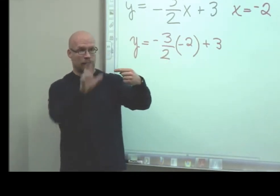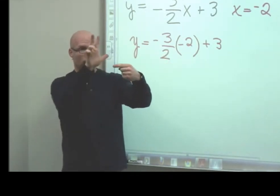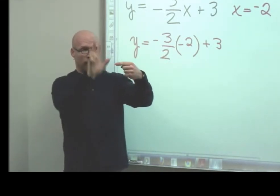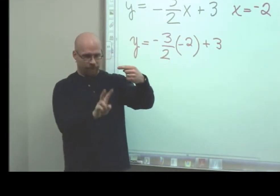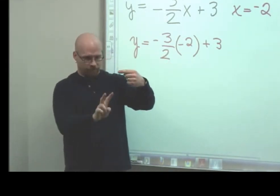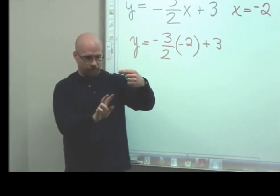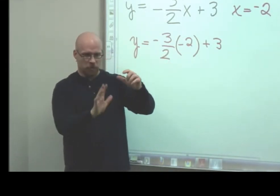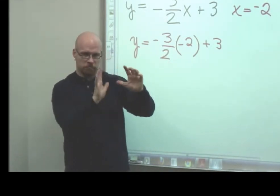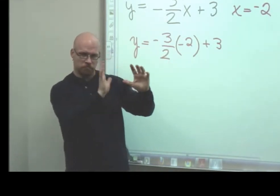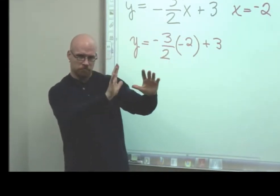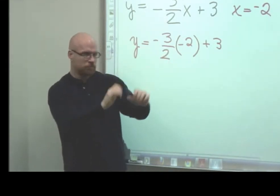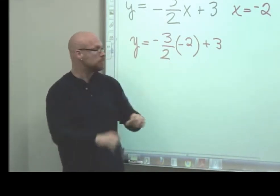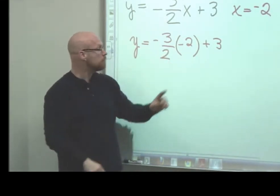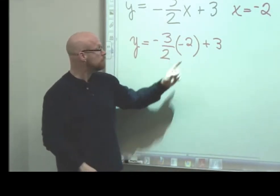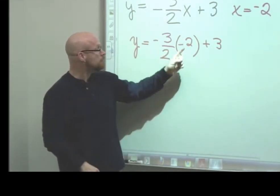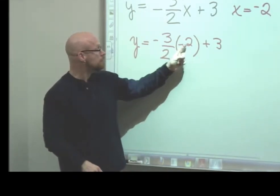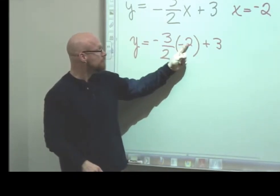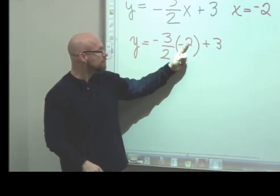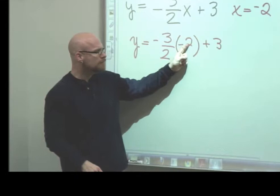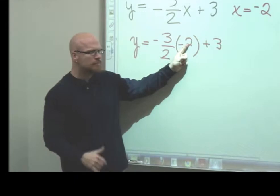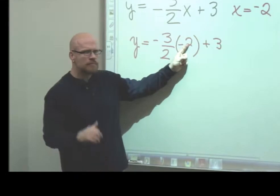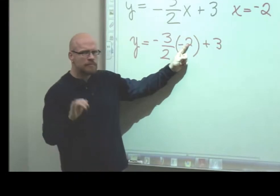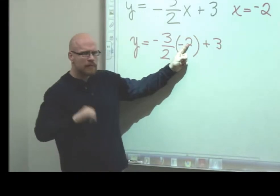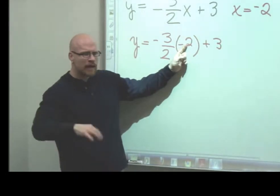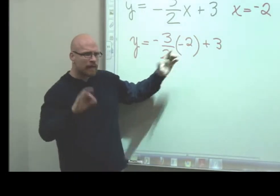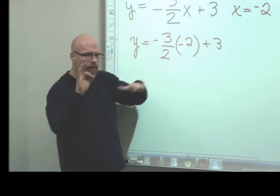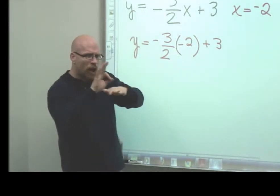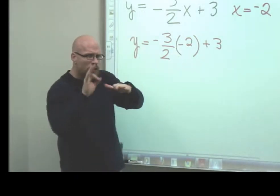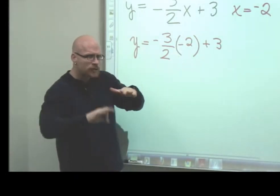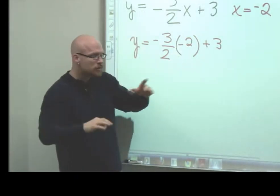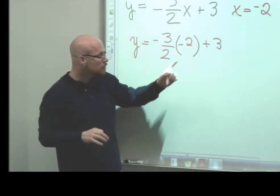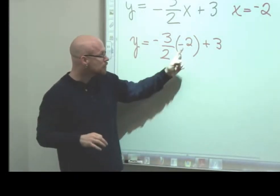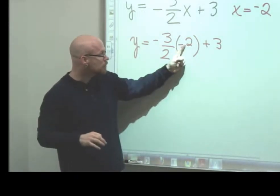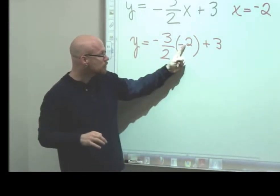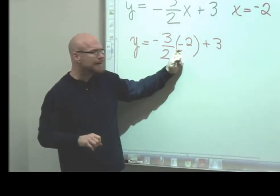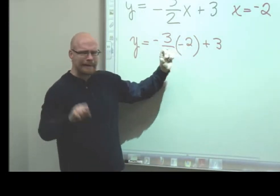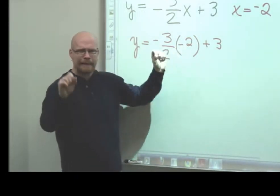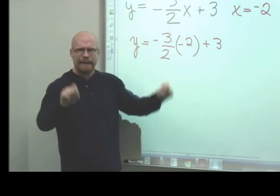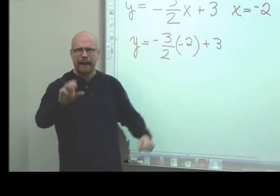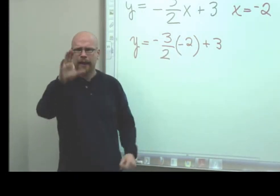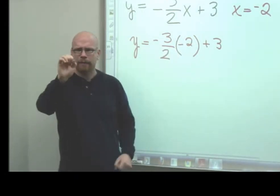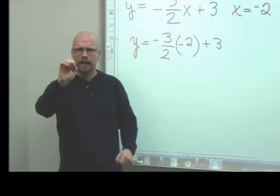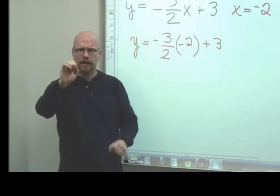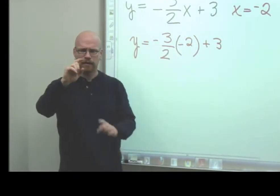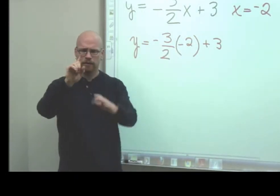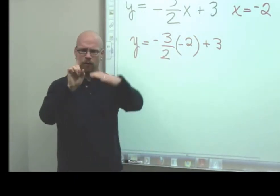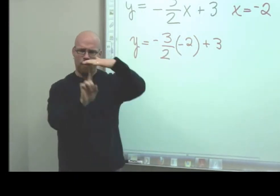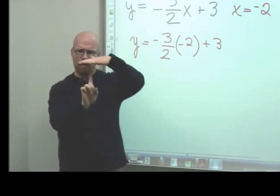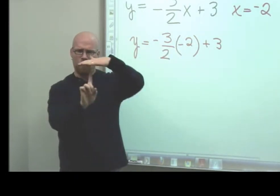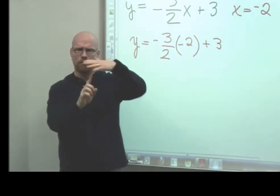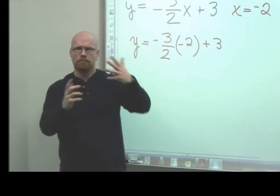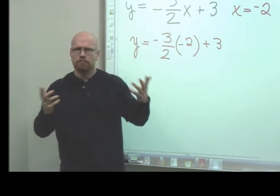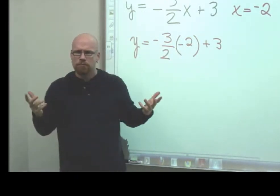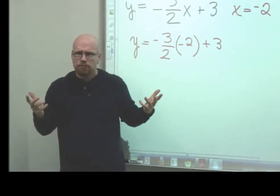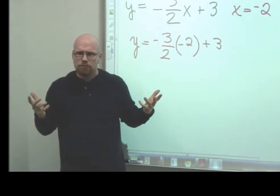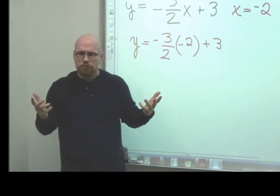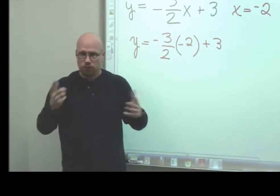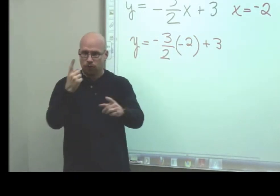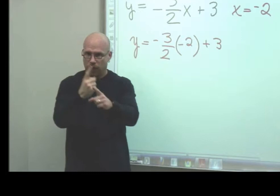how. I have negative 3 halves times a negative 2. Now, it isn't a fraction yet,